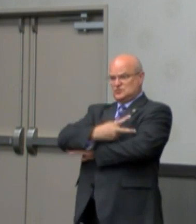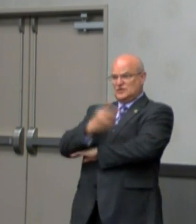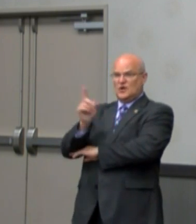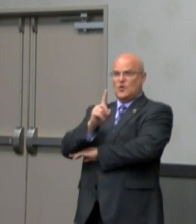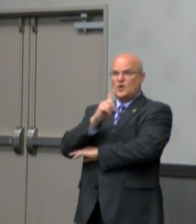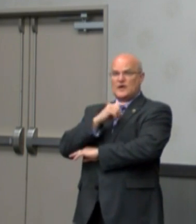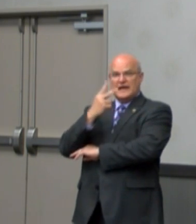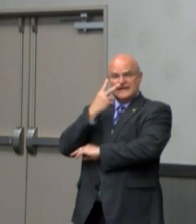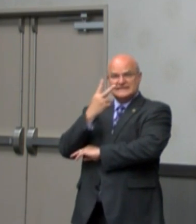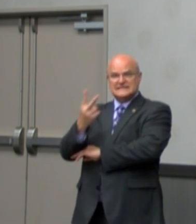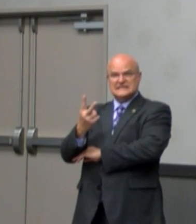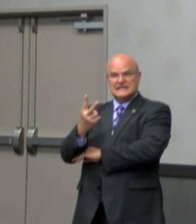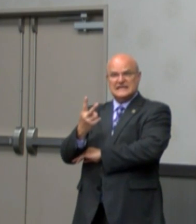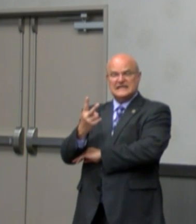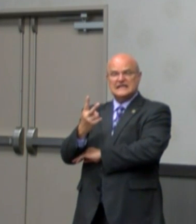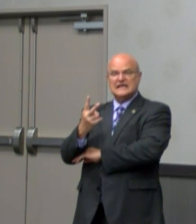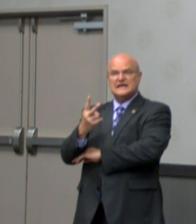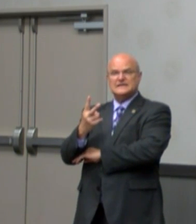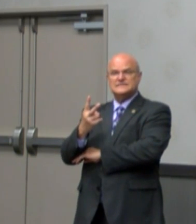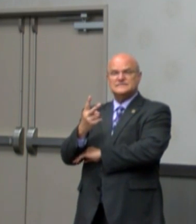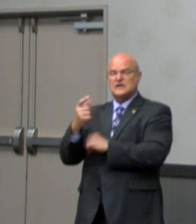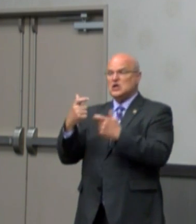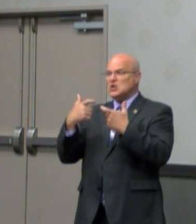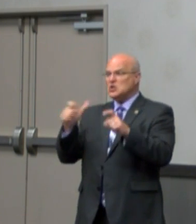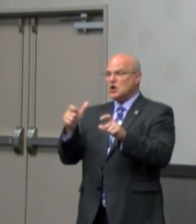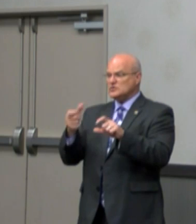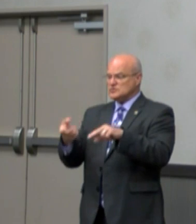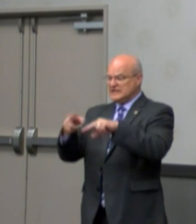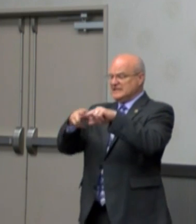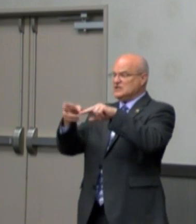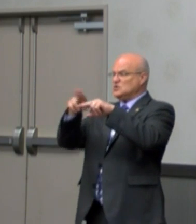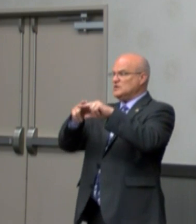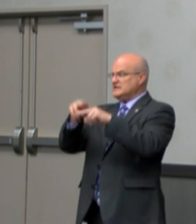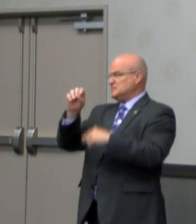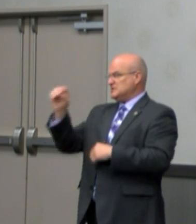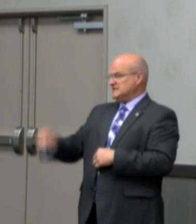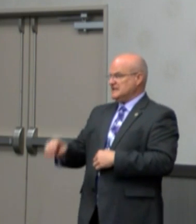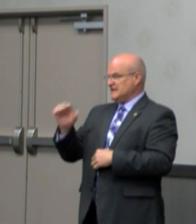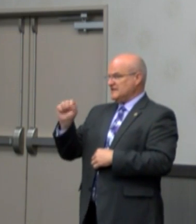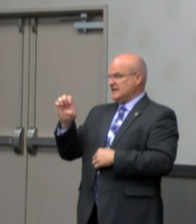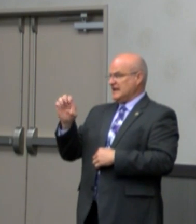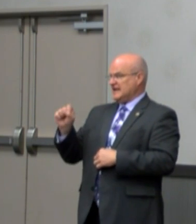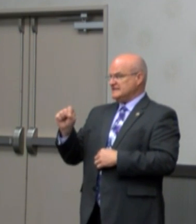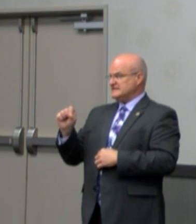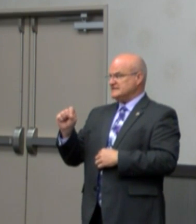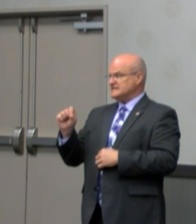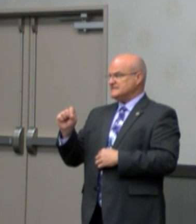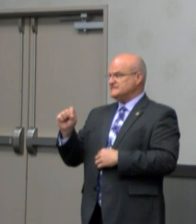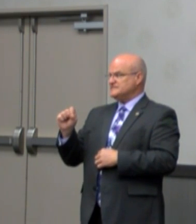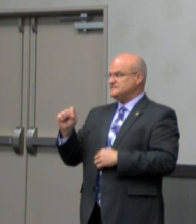where we had seen larger increases in